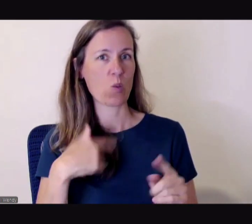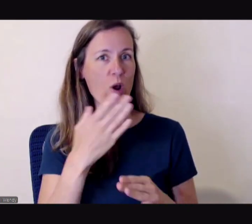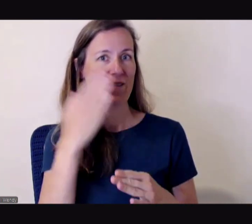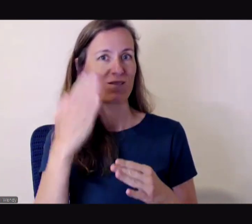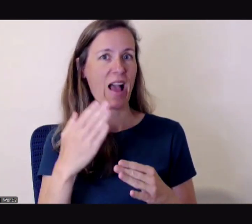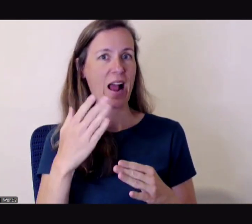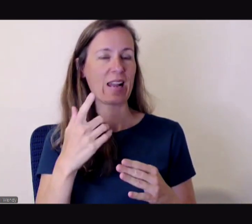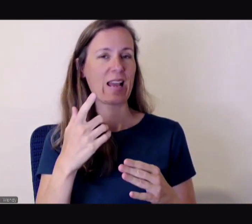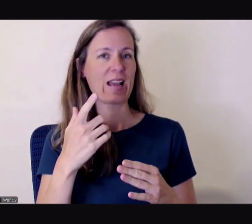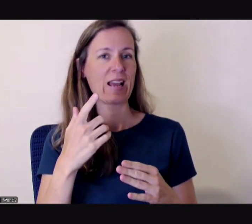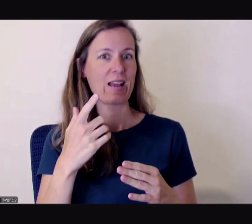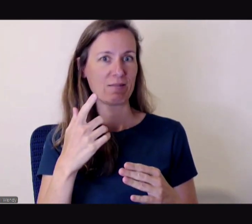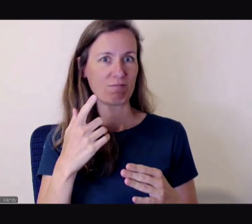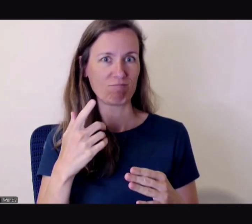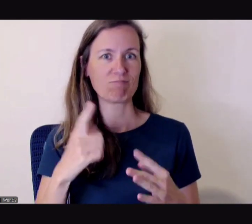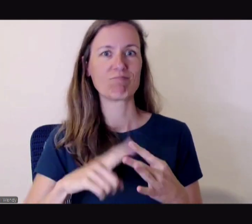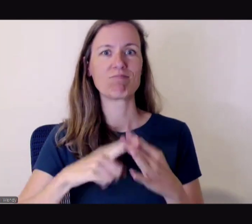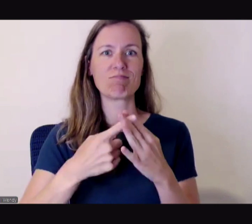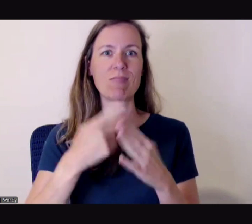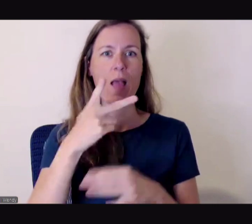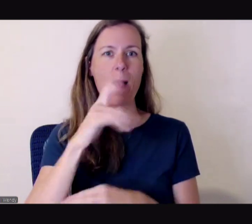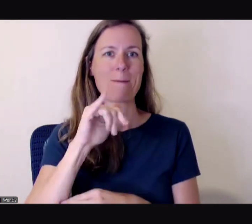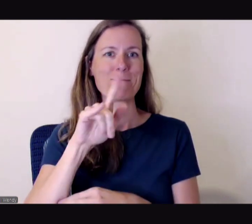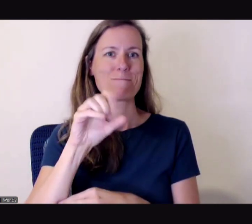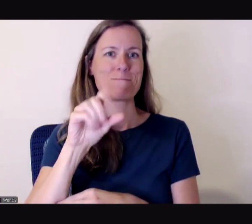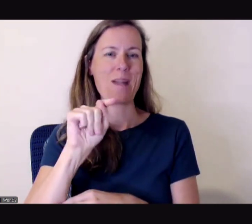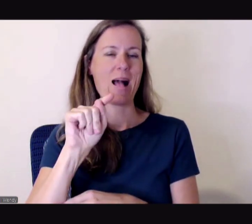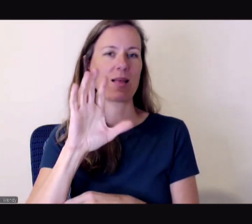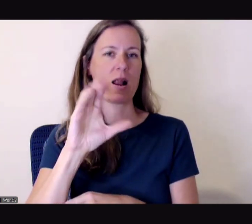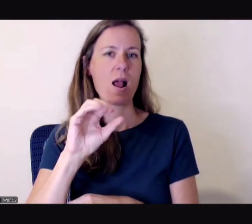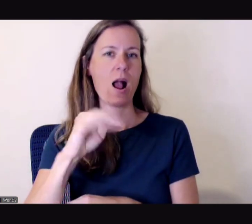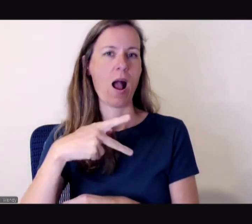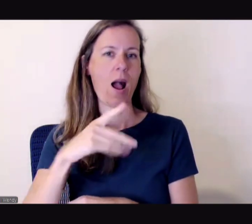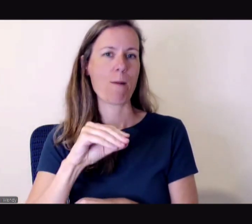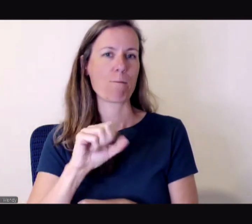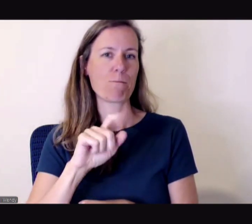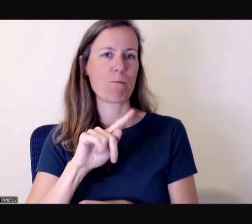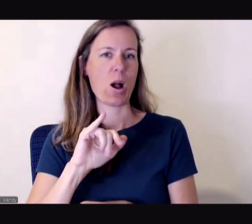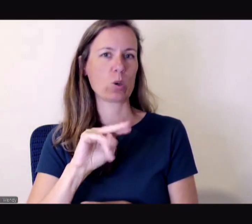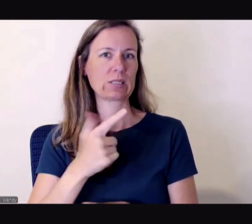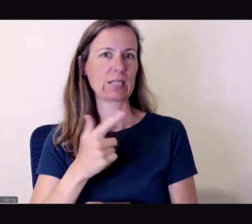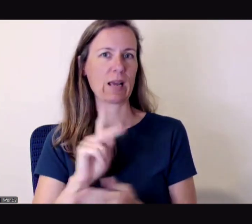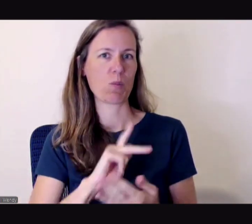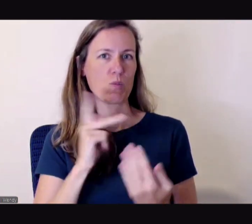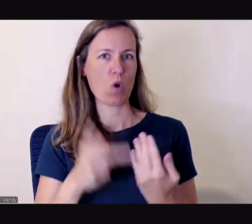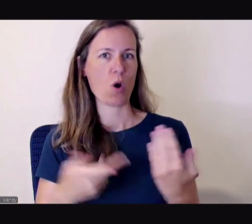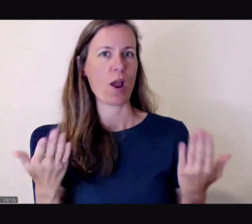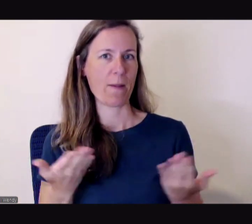pilot composting program in the town of Cheverly.